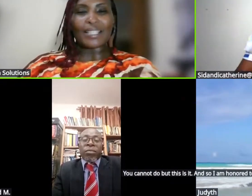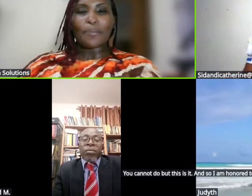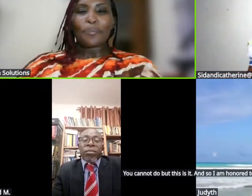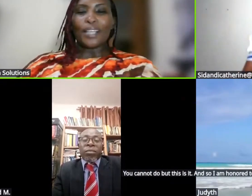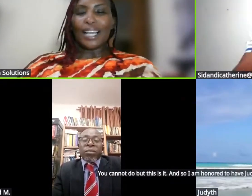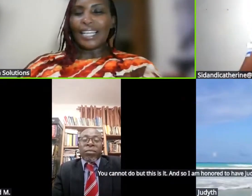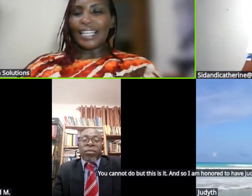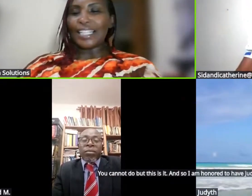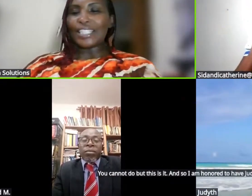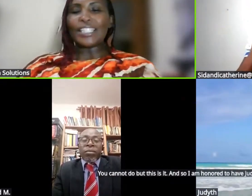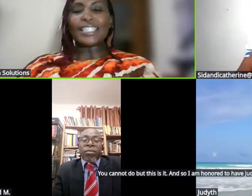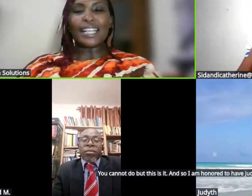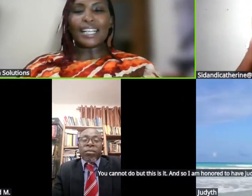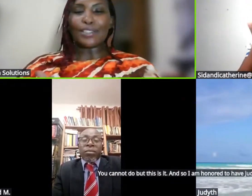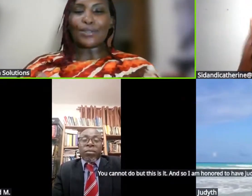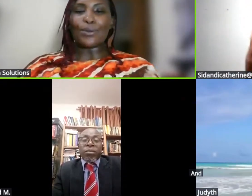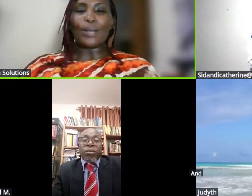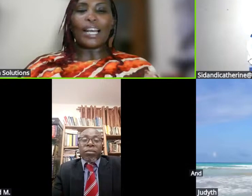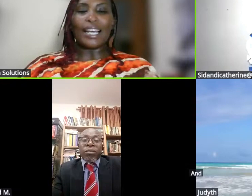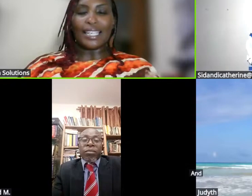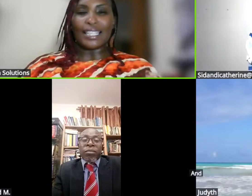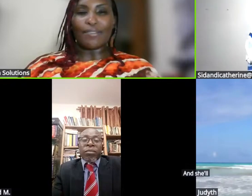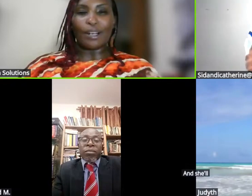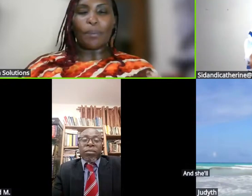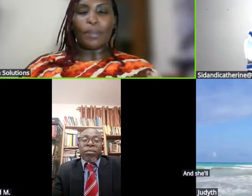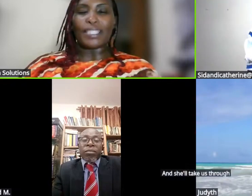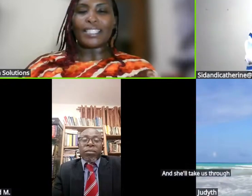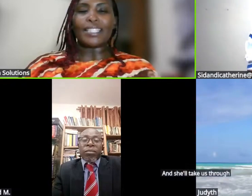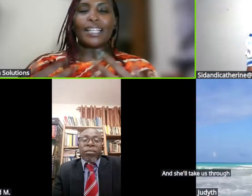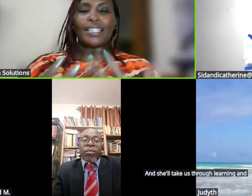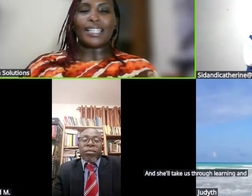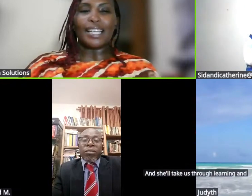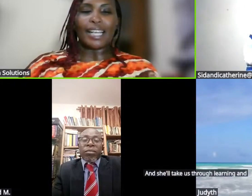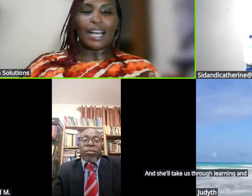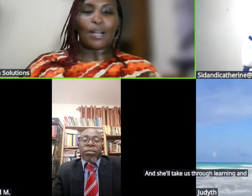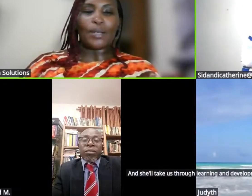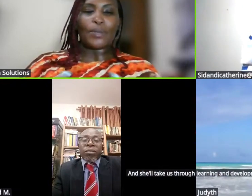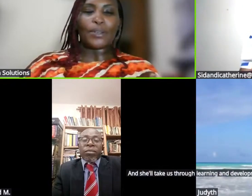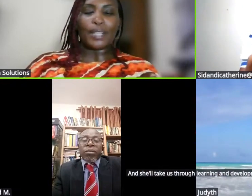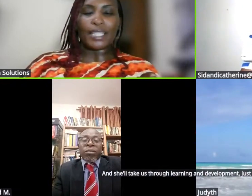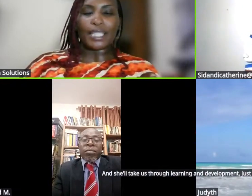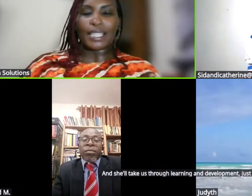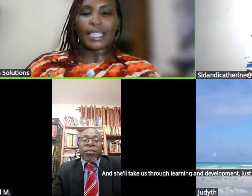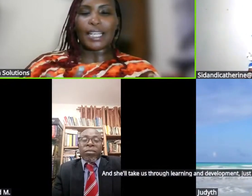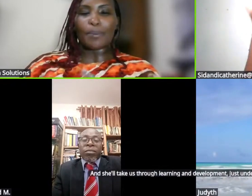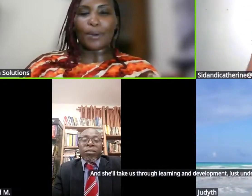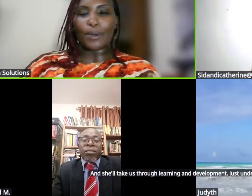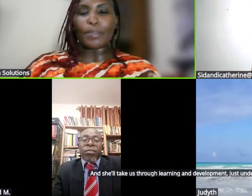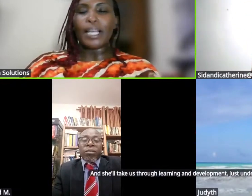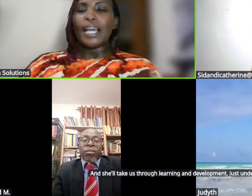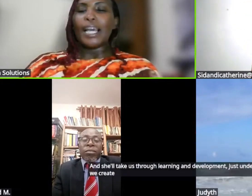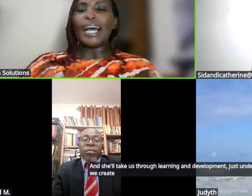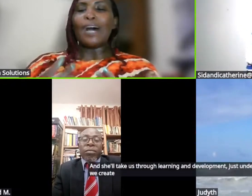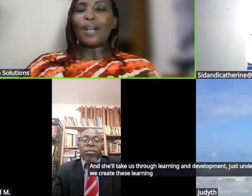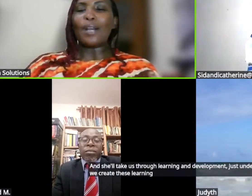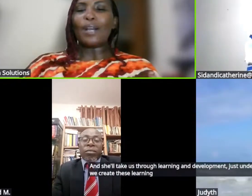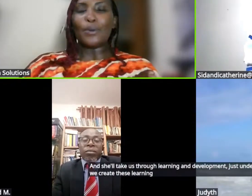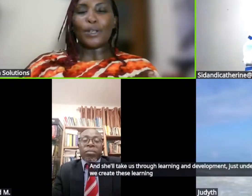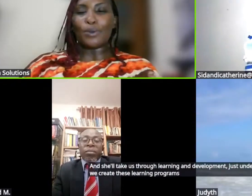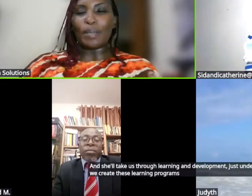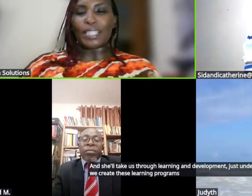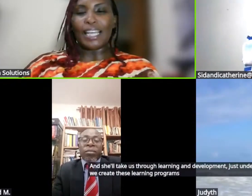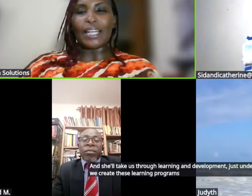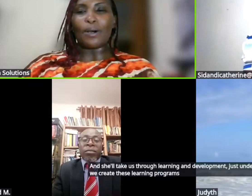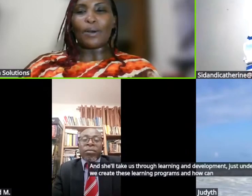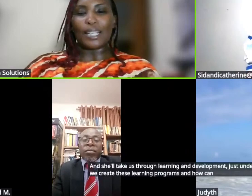us. And she'll take us through learning and development, just understanding how can we create these learning programs and how can we